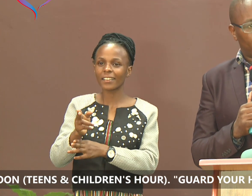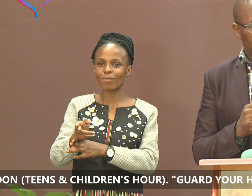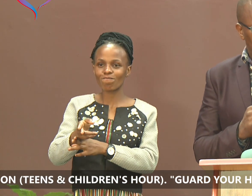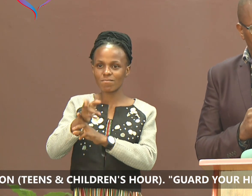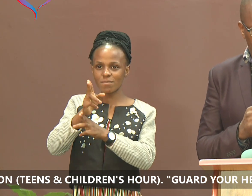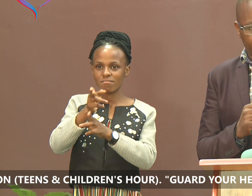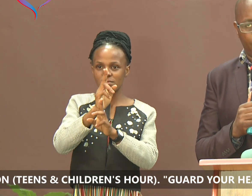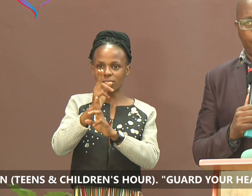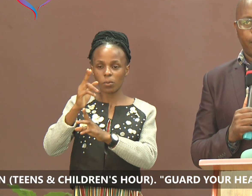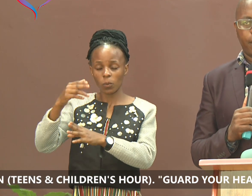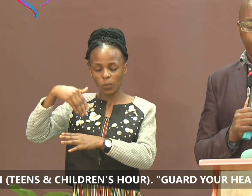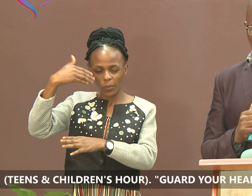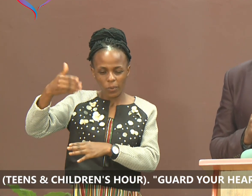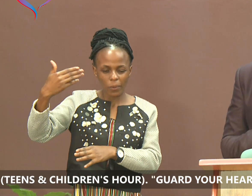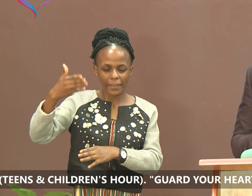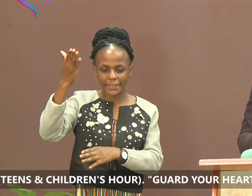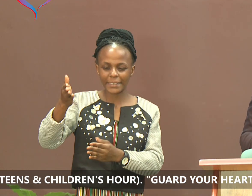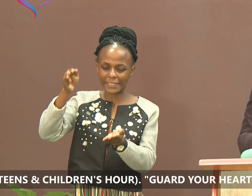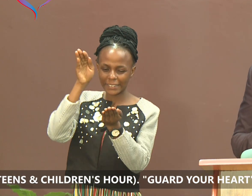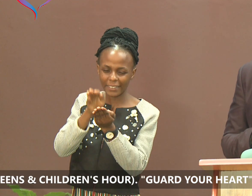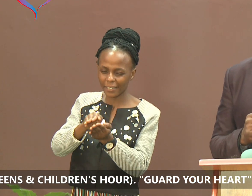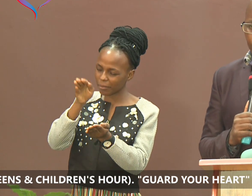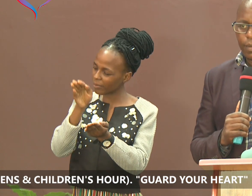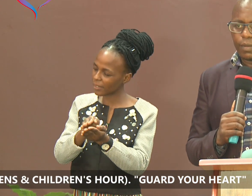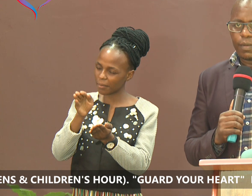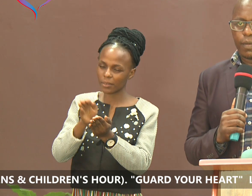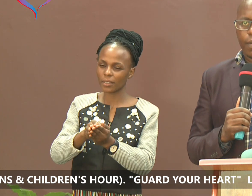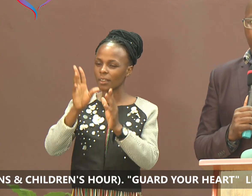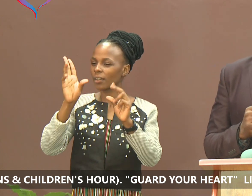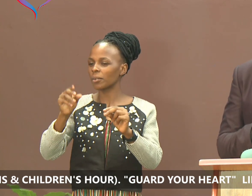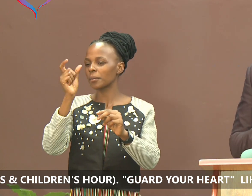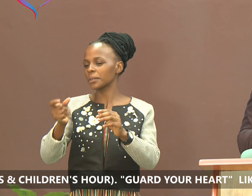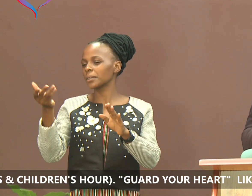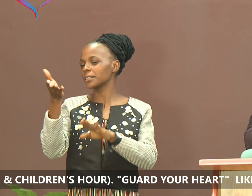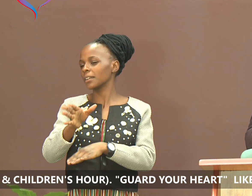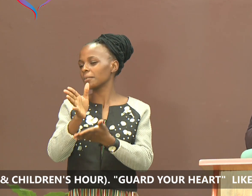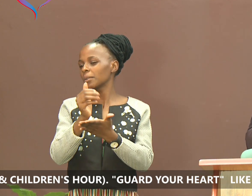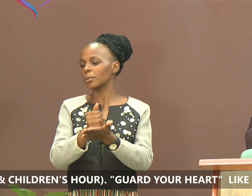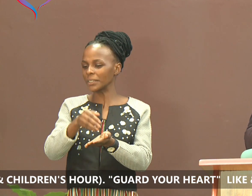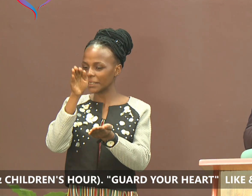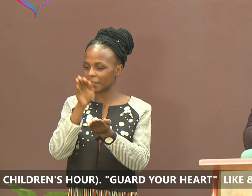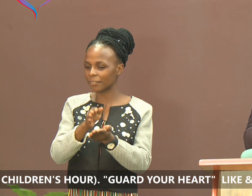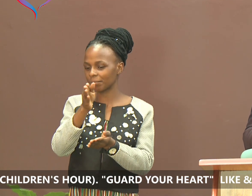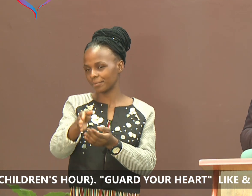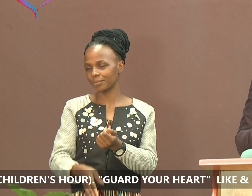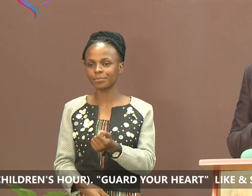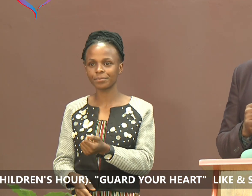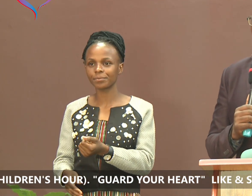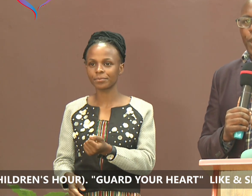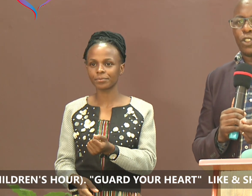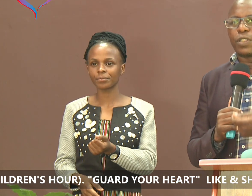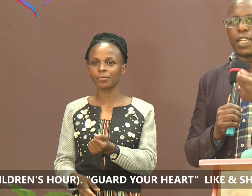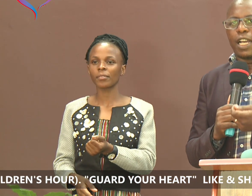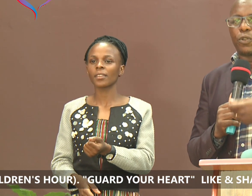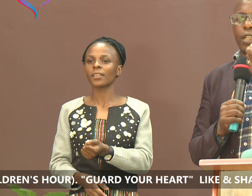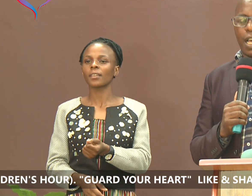store because the gun is there. Kubanga mundu wezibereyo mu store teri muntu gwe twali tulide nti yafiride mu store olokubanga mundu jeziri. But it is the people